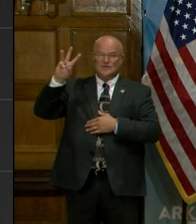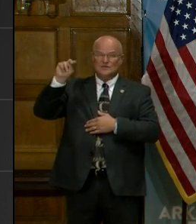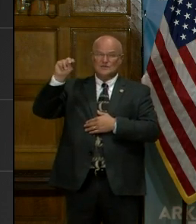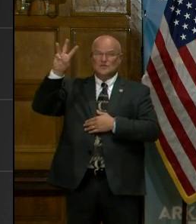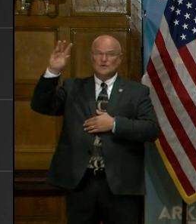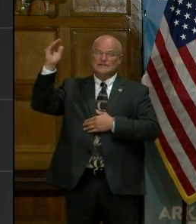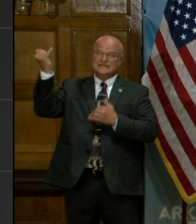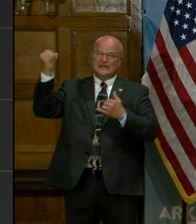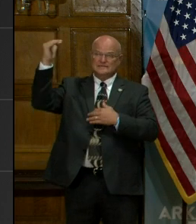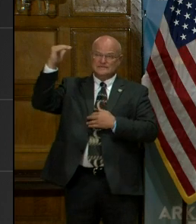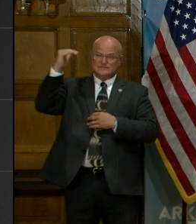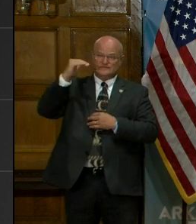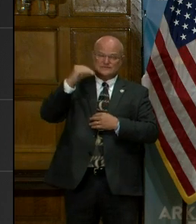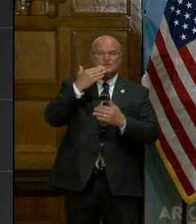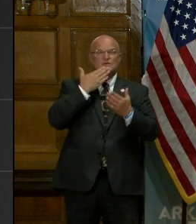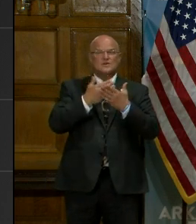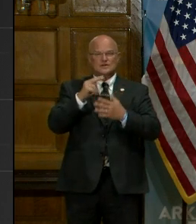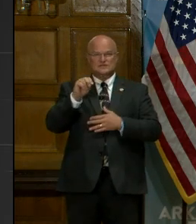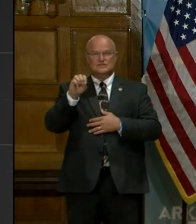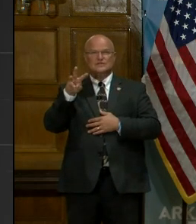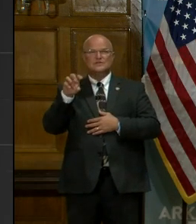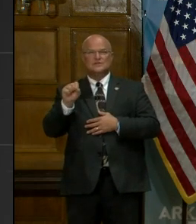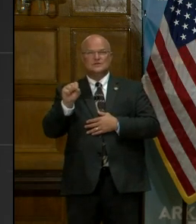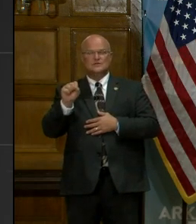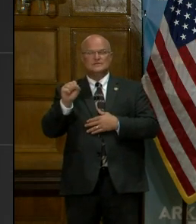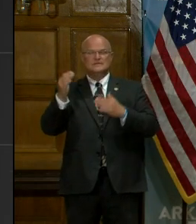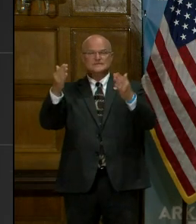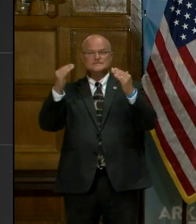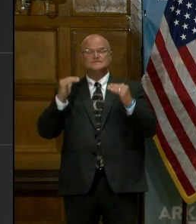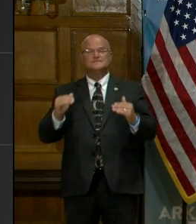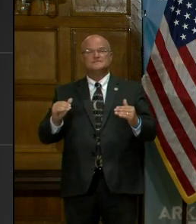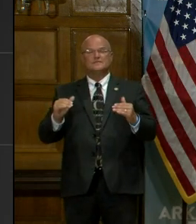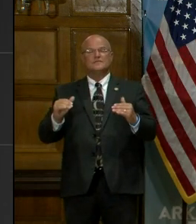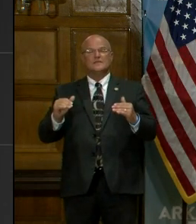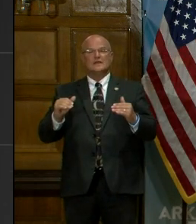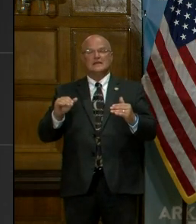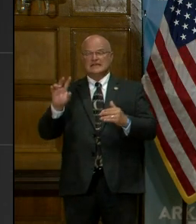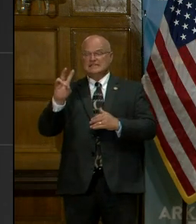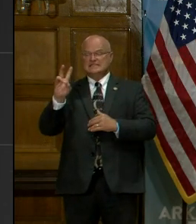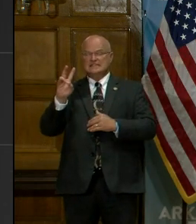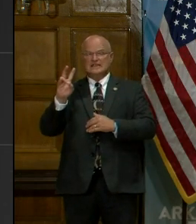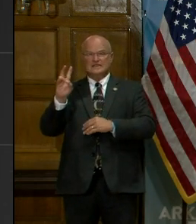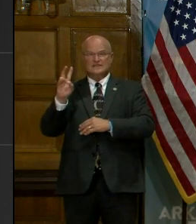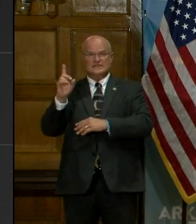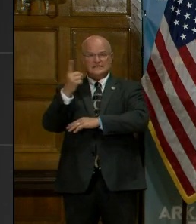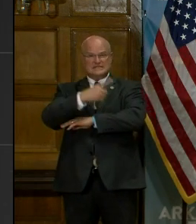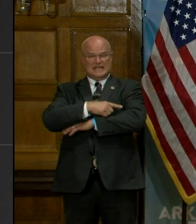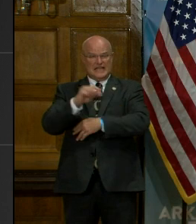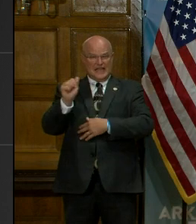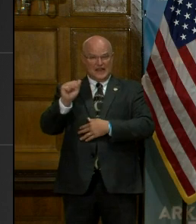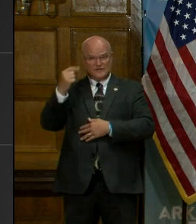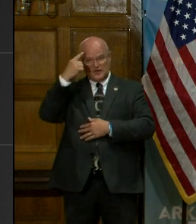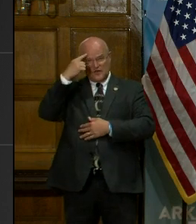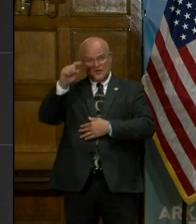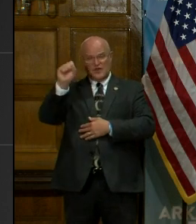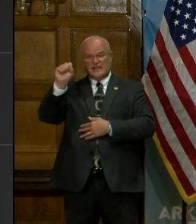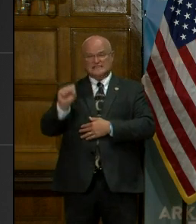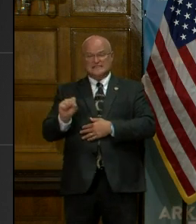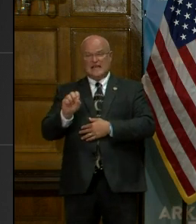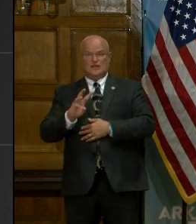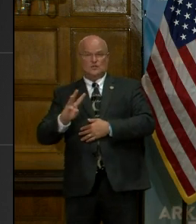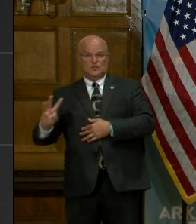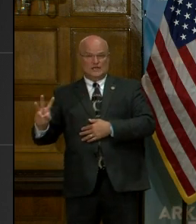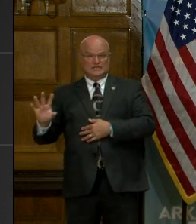region. That is very good news for us. The next one is the 7-day rolling average for the